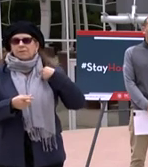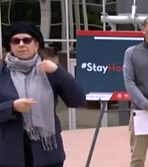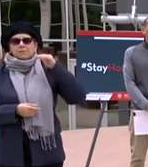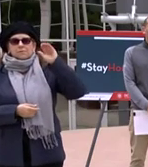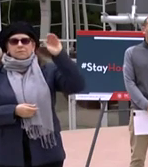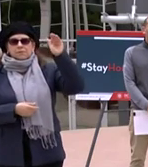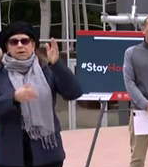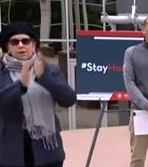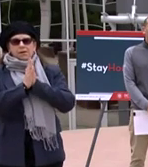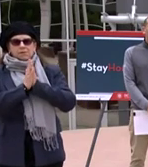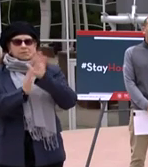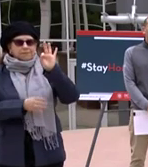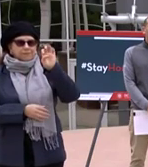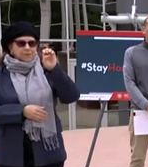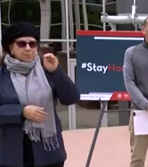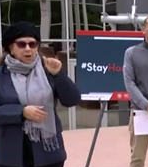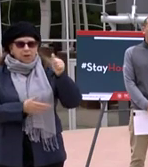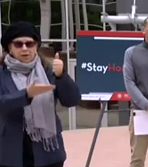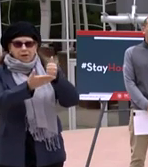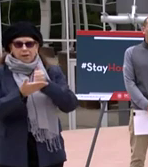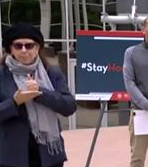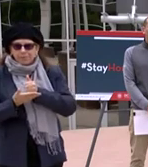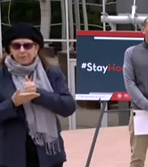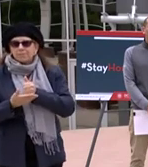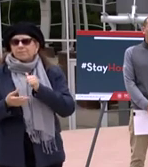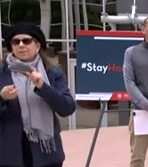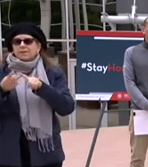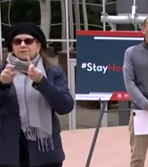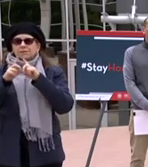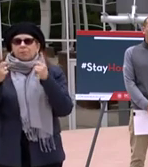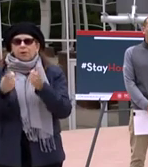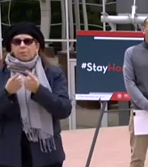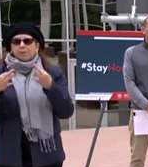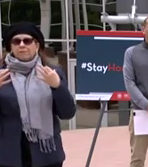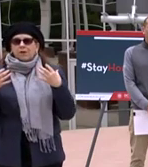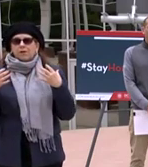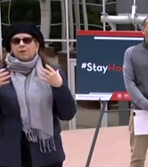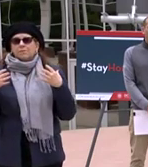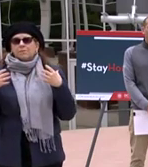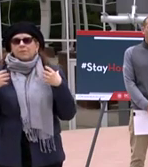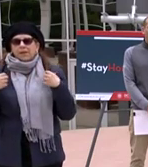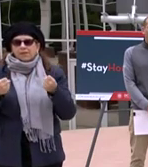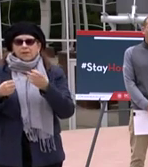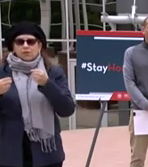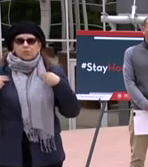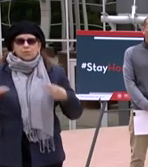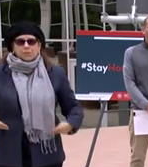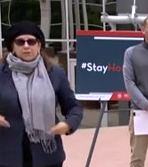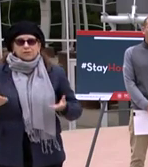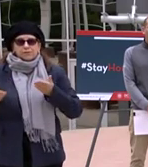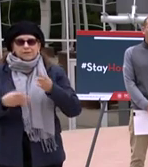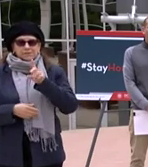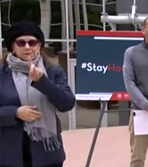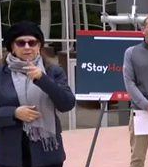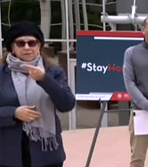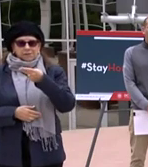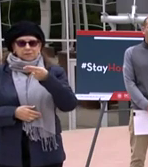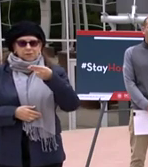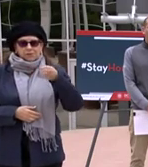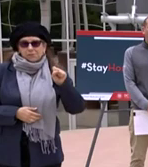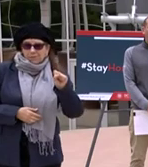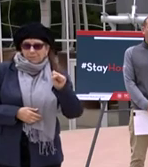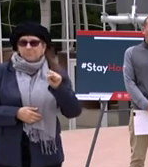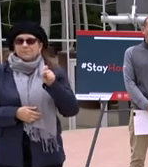FEMA and from the Department of Health and Human Services and their national strategic stockpile. As we